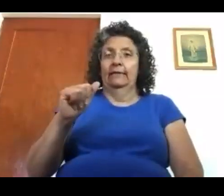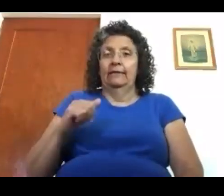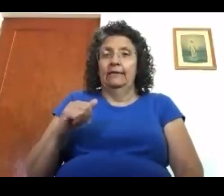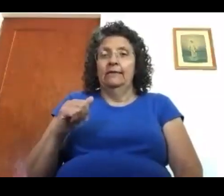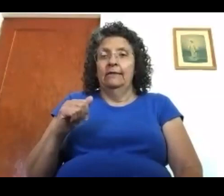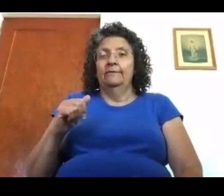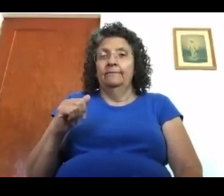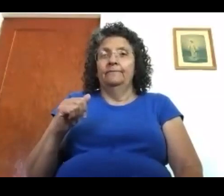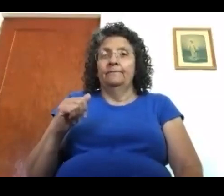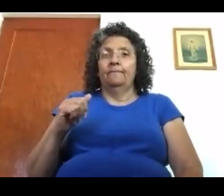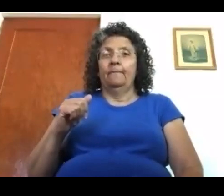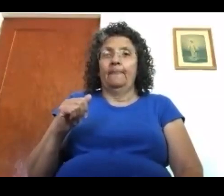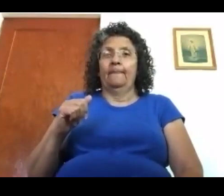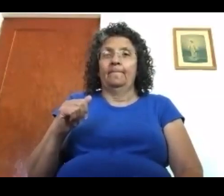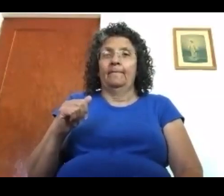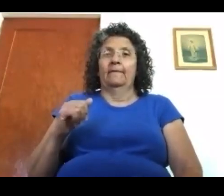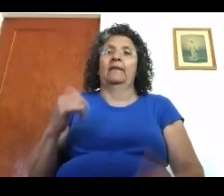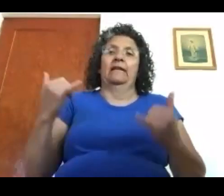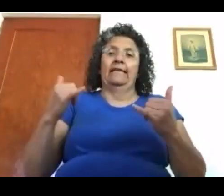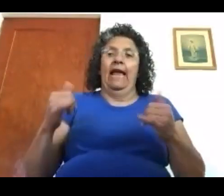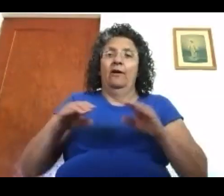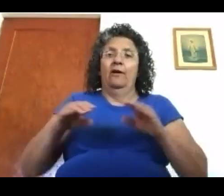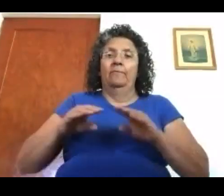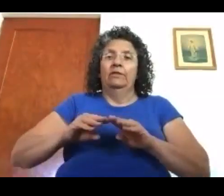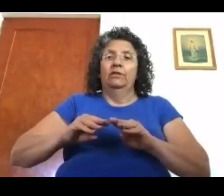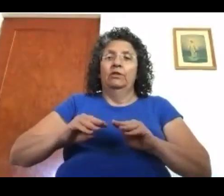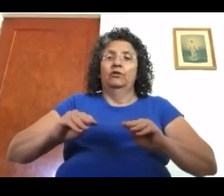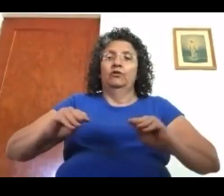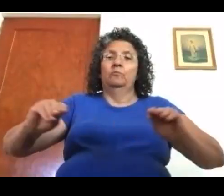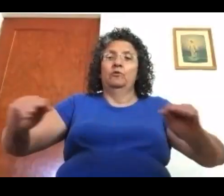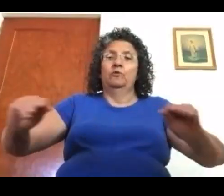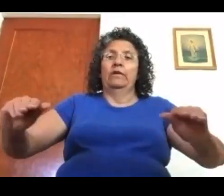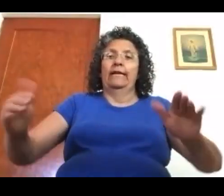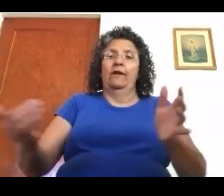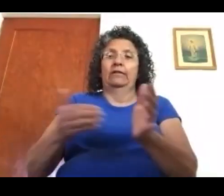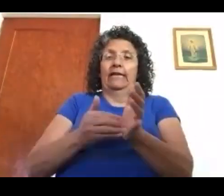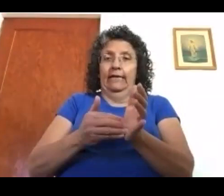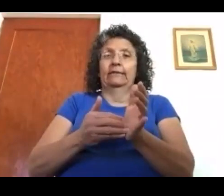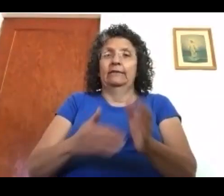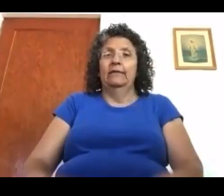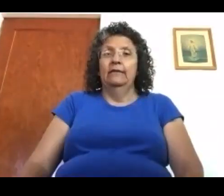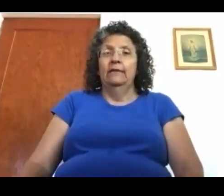And let's see, I'm going to smooth that out. I could try to do a circle.